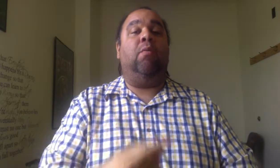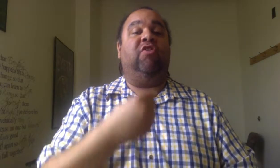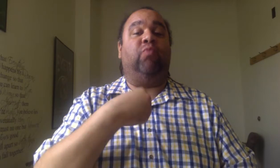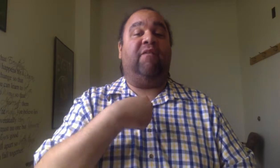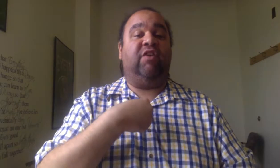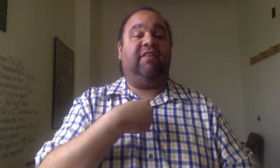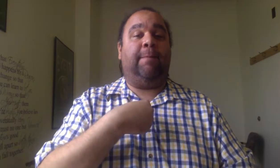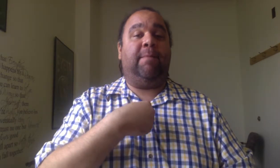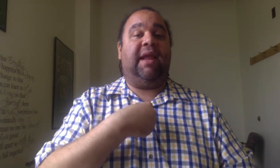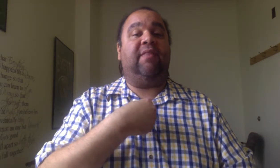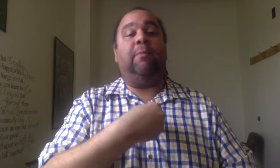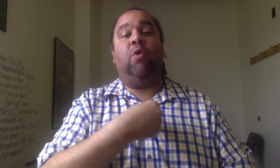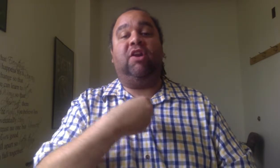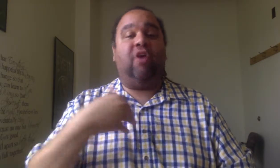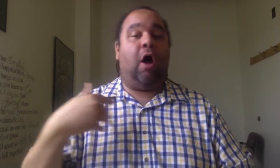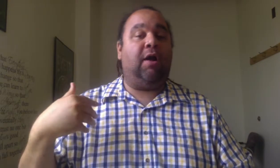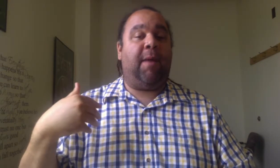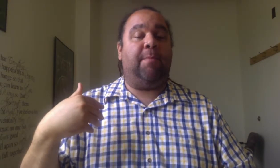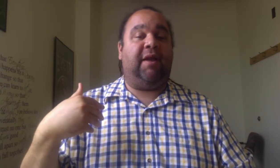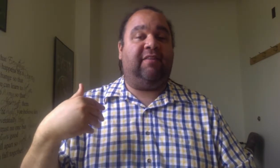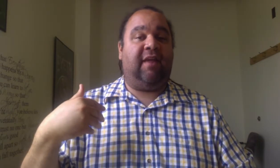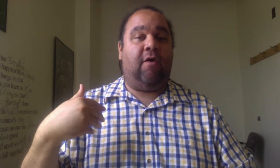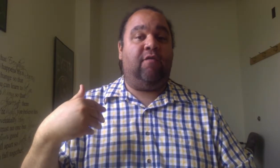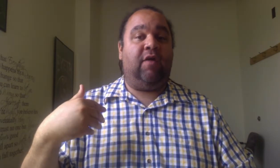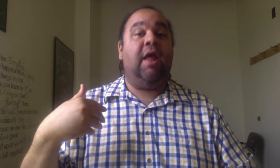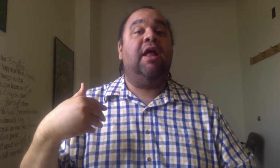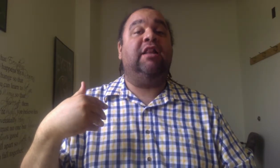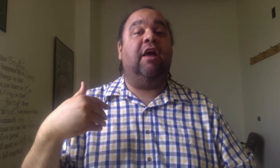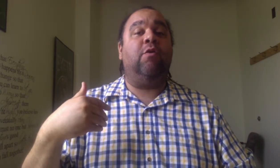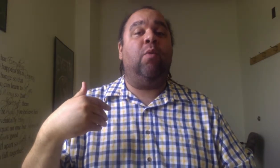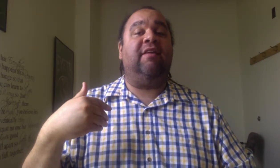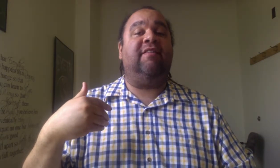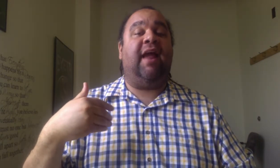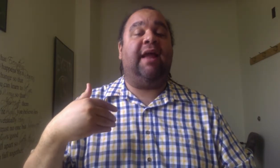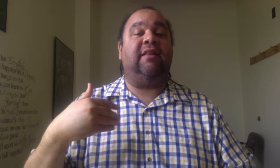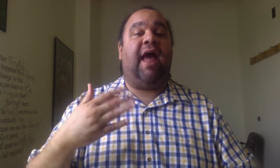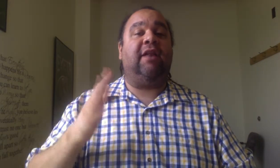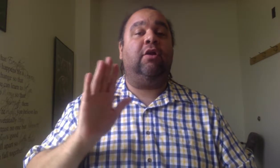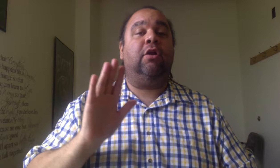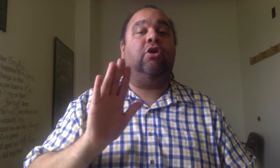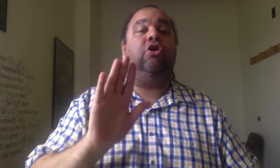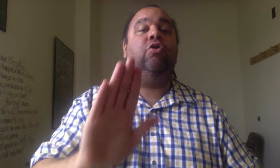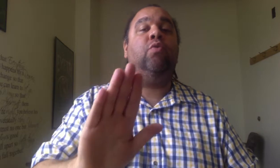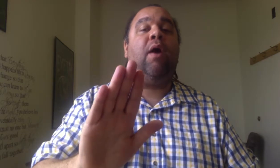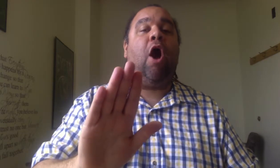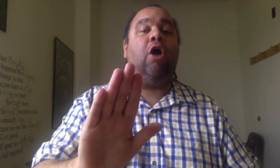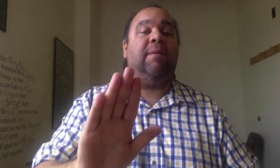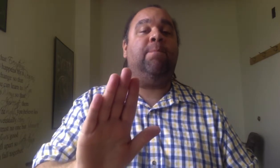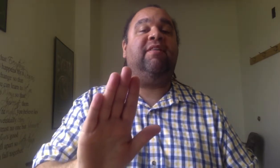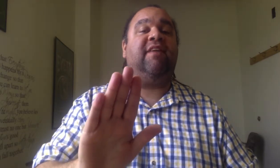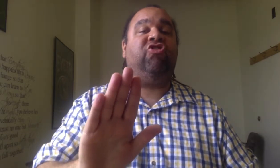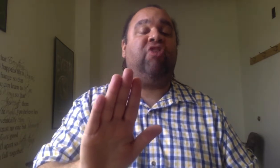One's referencing me, and then I'm going to talk about myself. The other one is saying that you are in possession